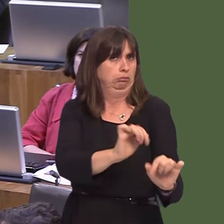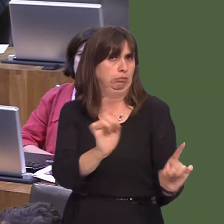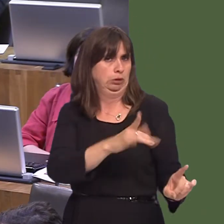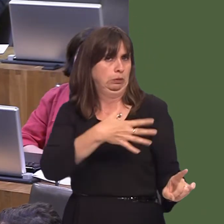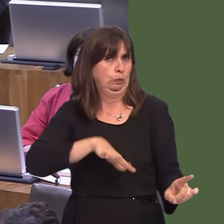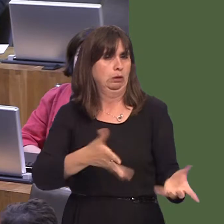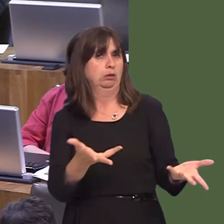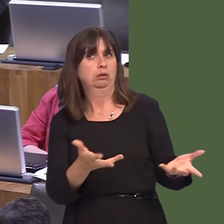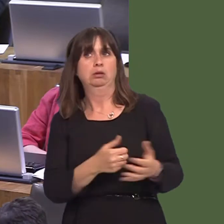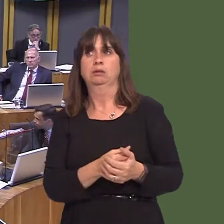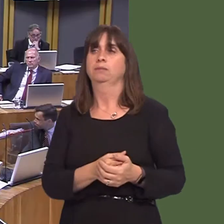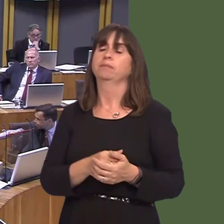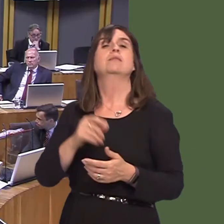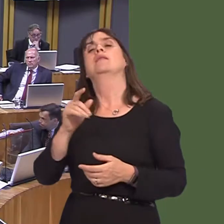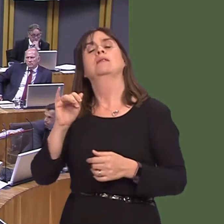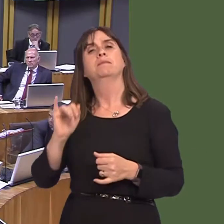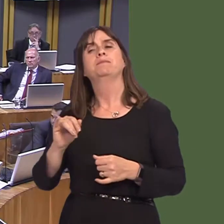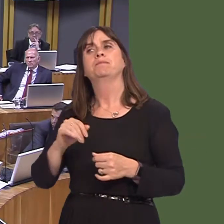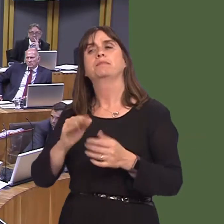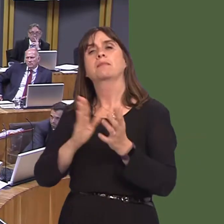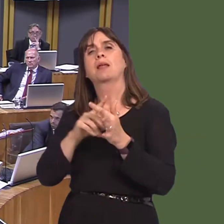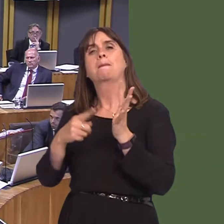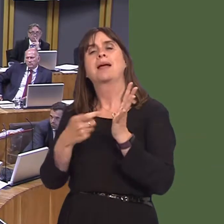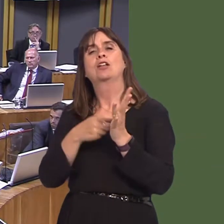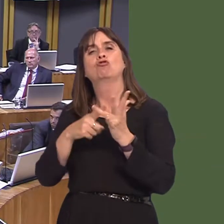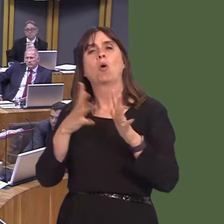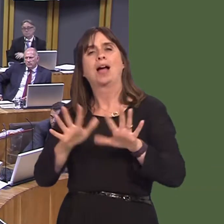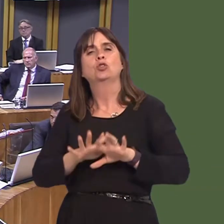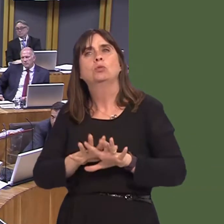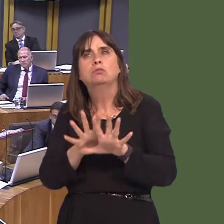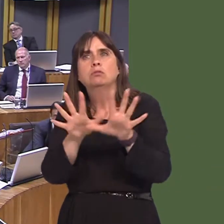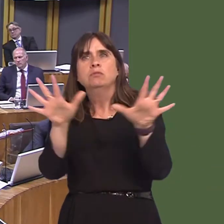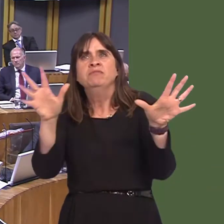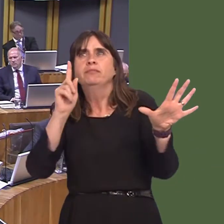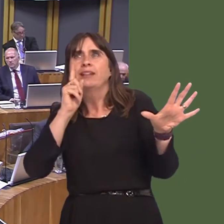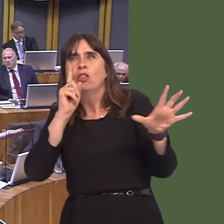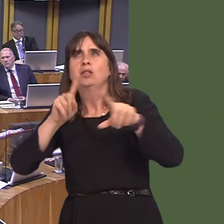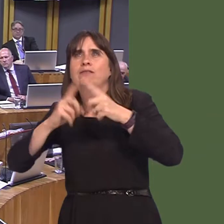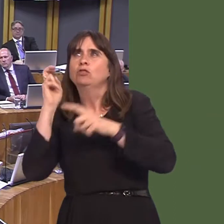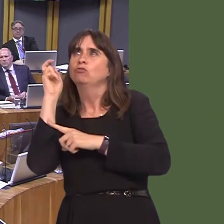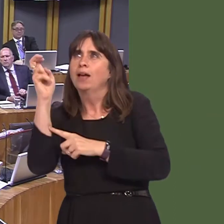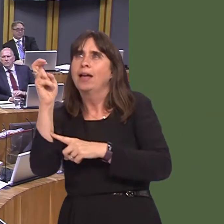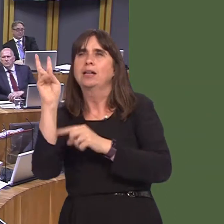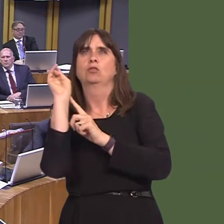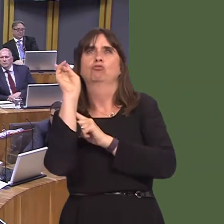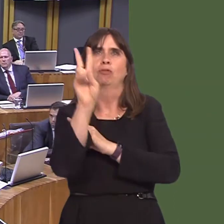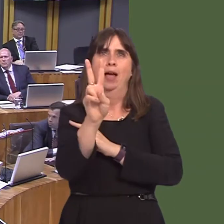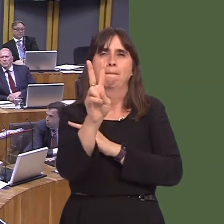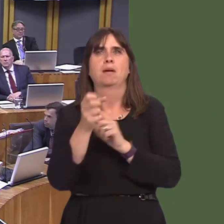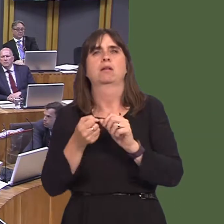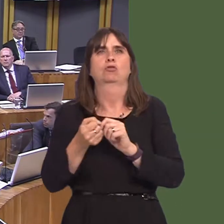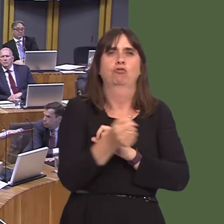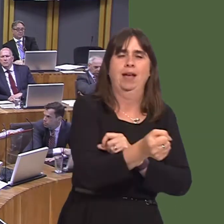that it would be extendable. And that means, of course, the metro had to look like other modes of transport, such as light rail, because light rail is far easier to extend than heavy